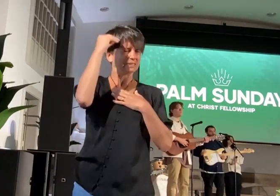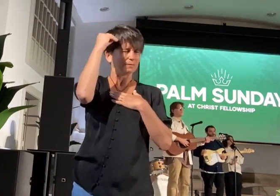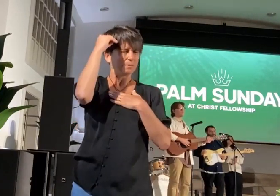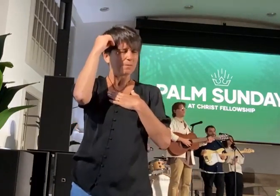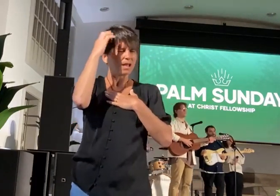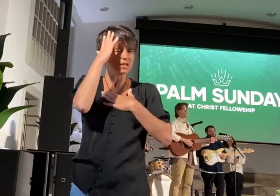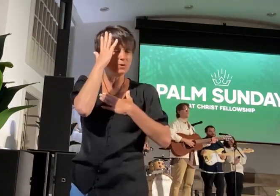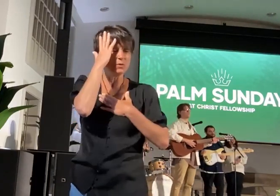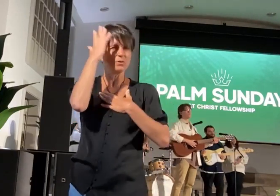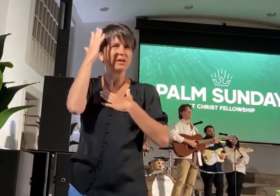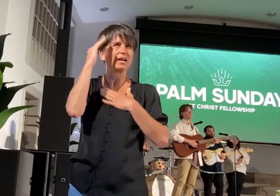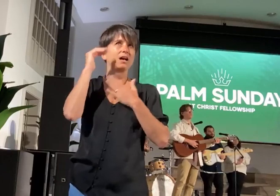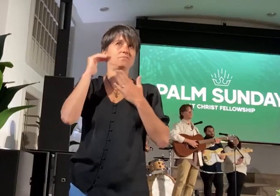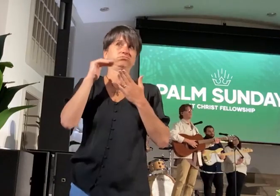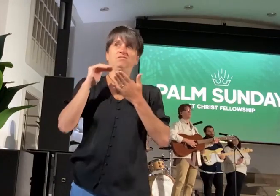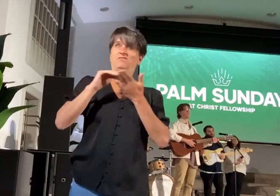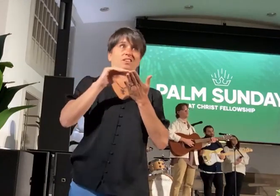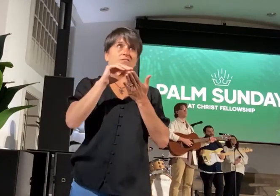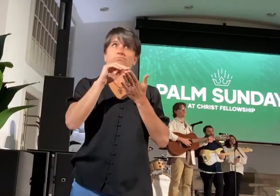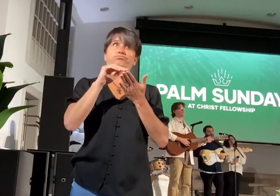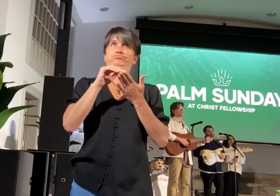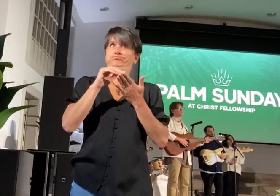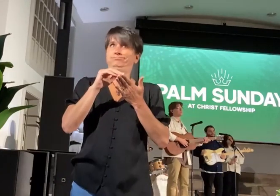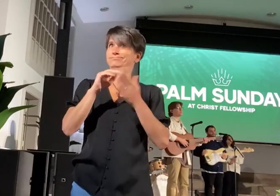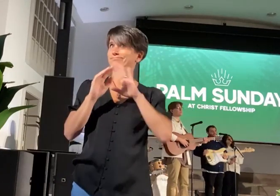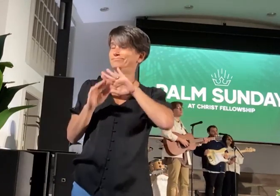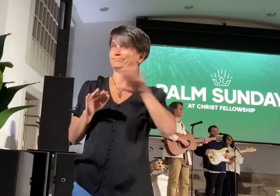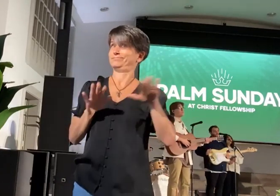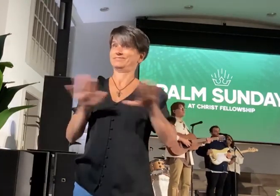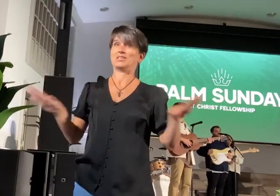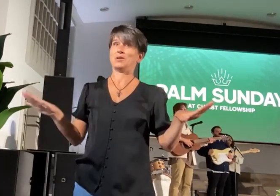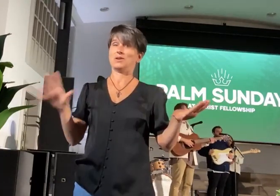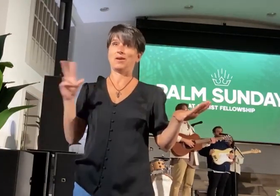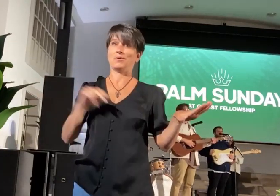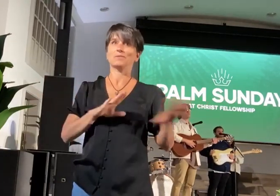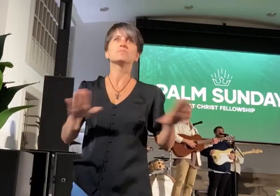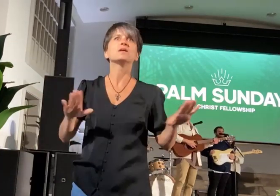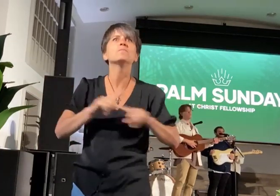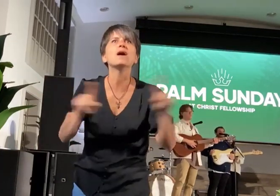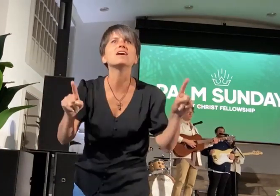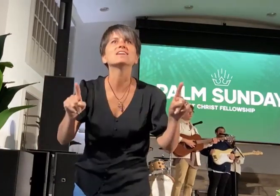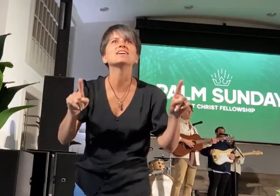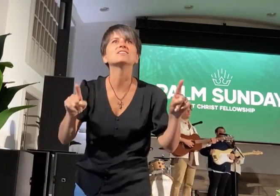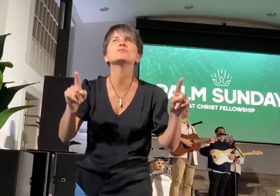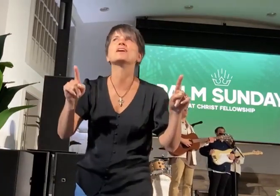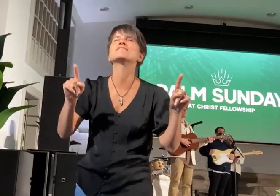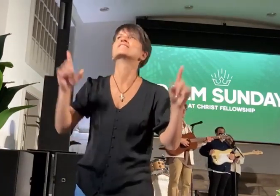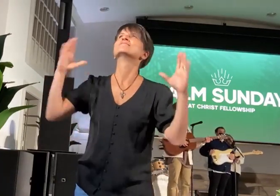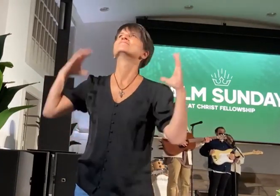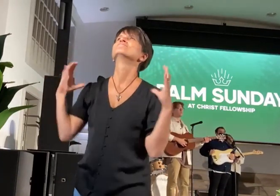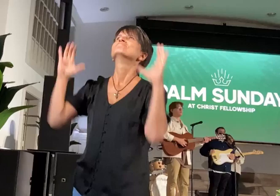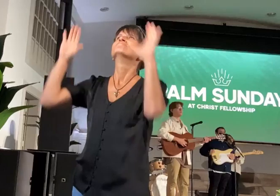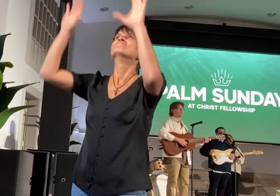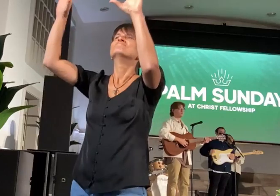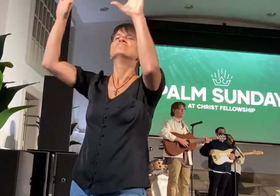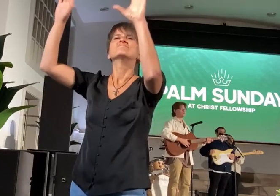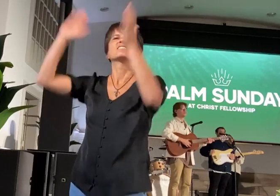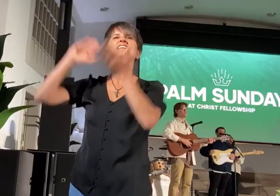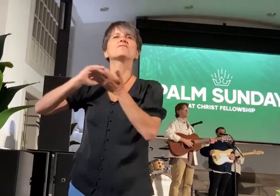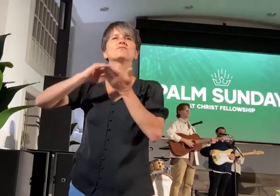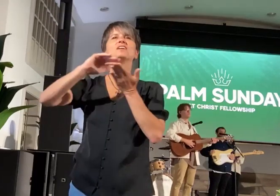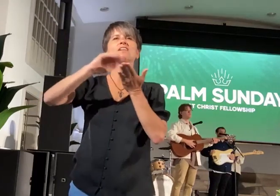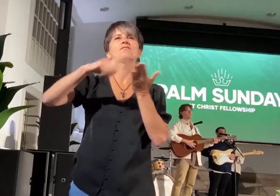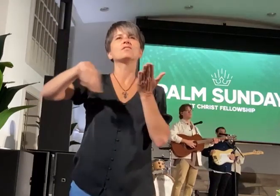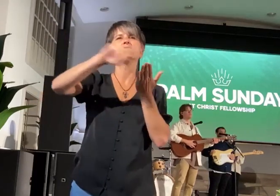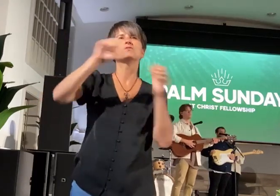towards people, the unforgiveness that I carry in my heart. Did you know that you can have forgiveness of that because Jesus chose to take the